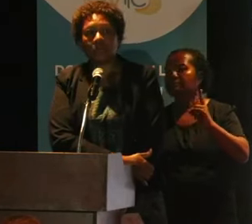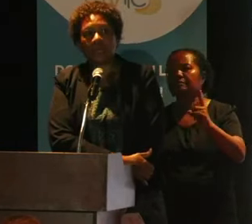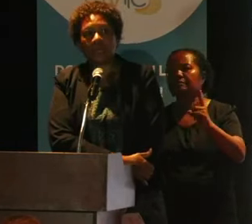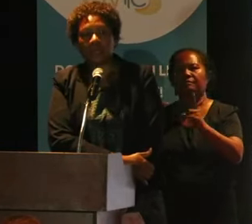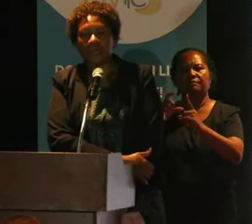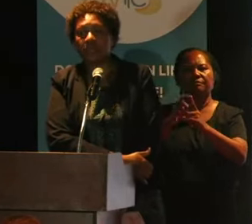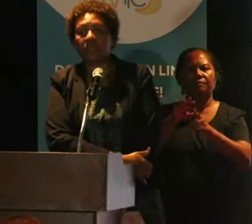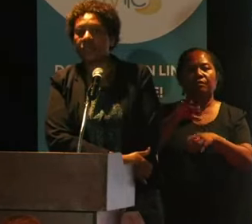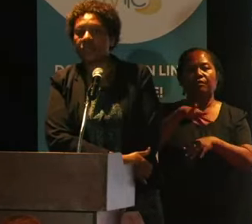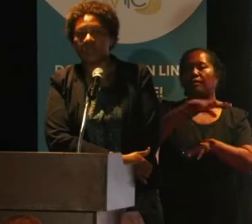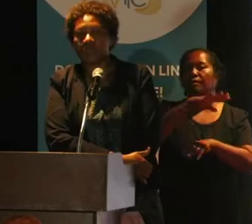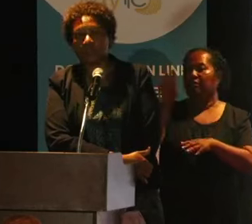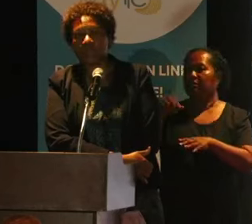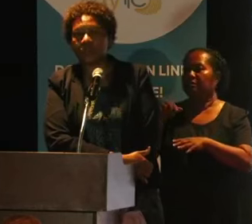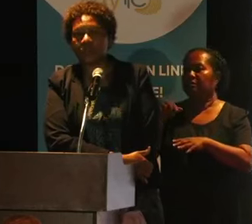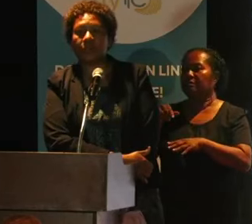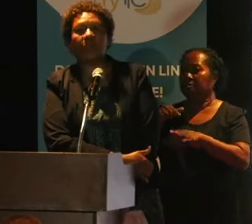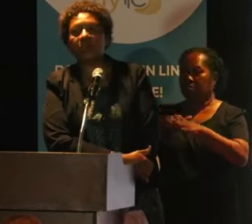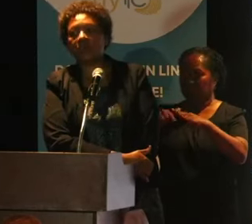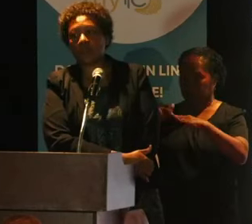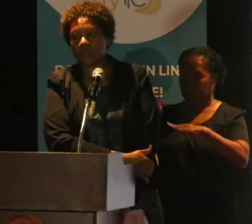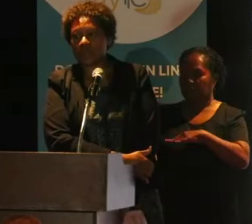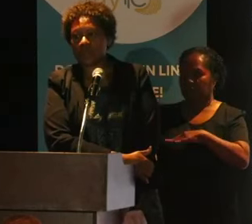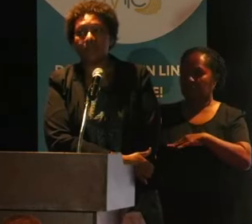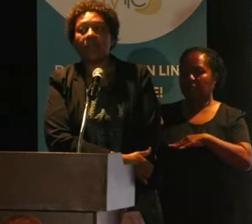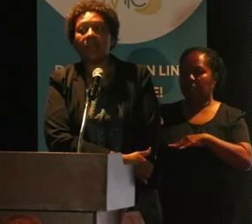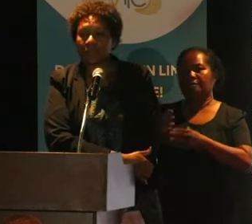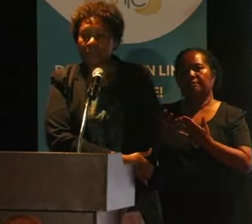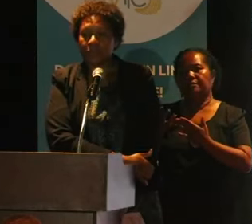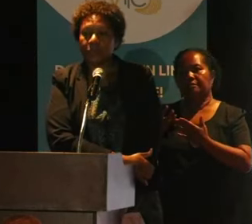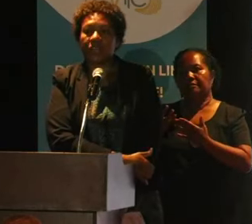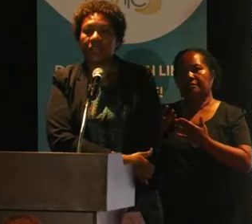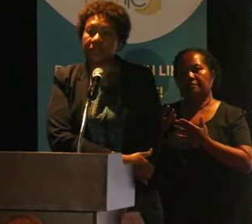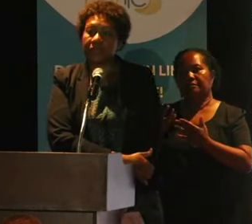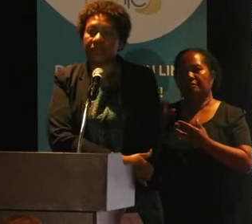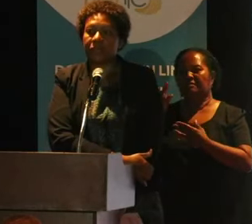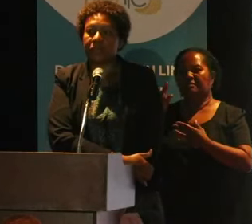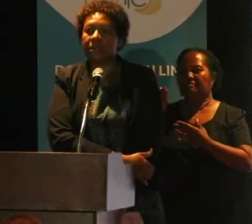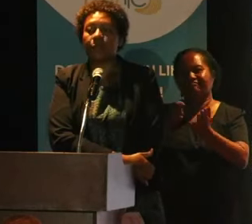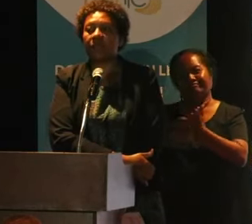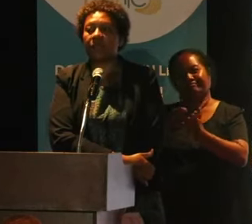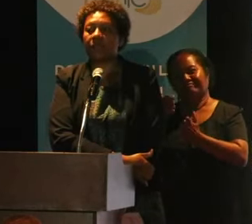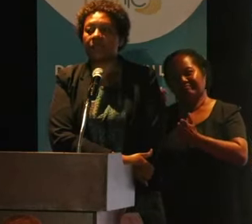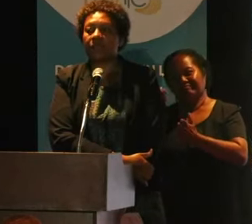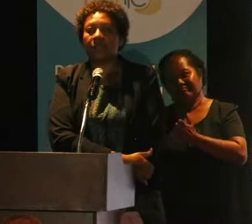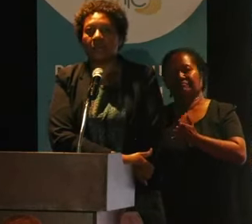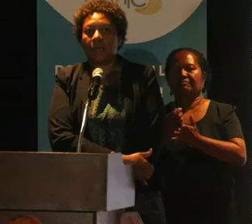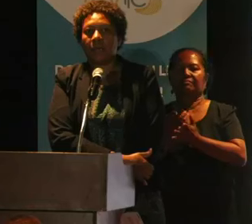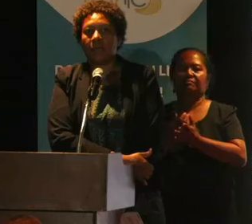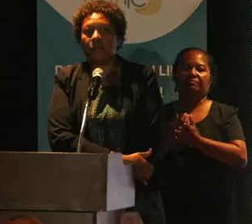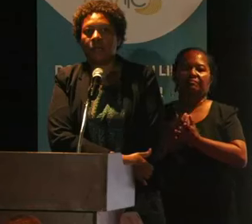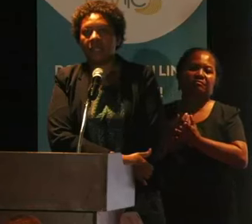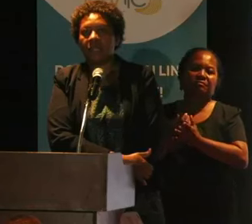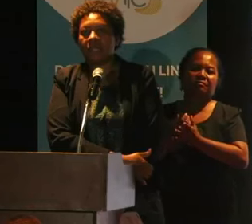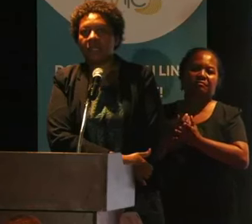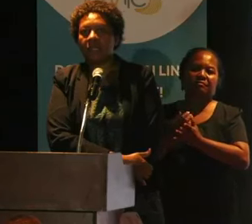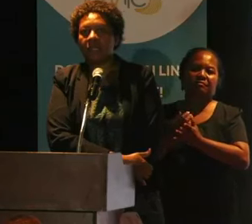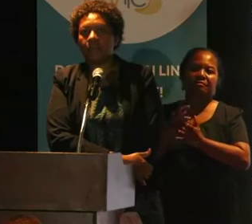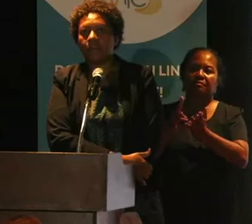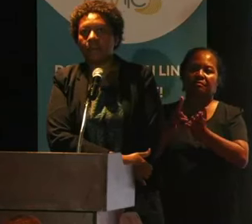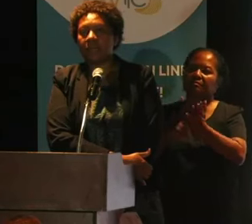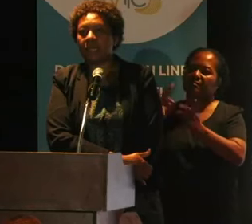for all land matters, administration of land matters. So they have their own system, and they do charge their land rates as well. For